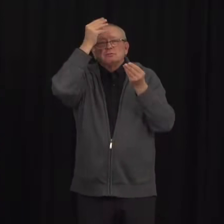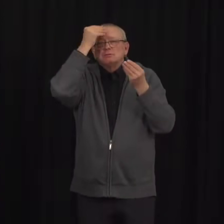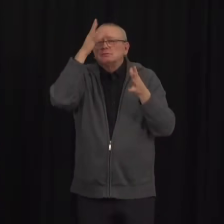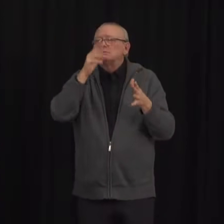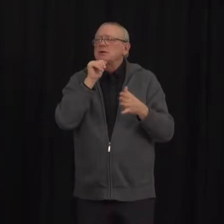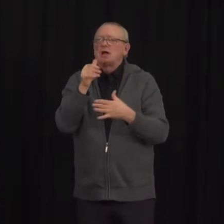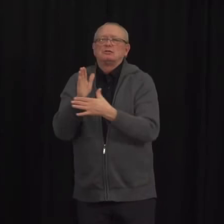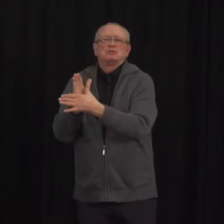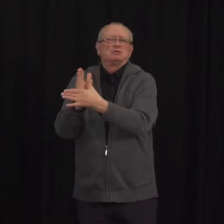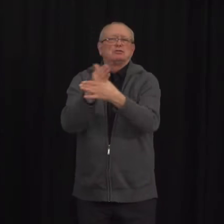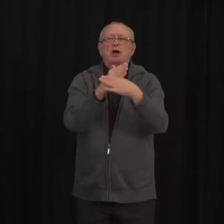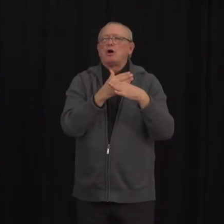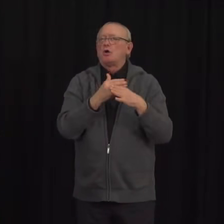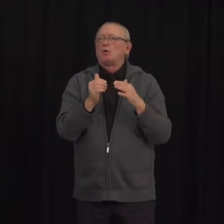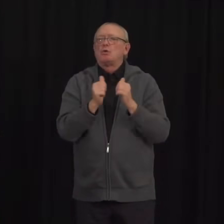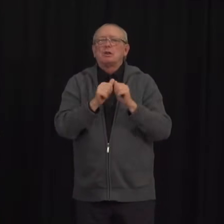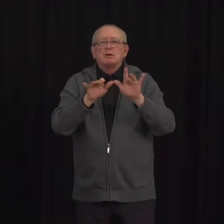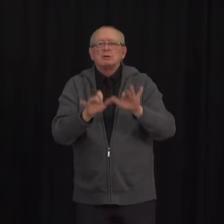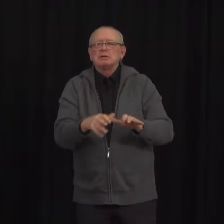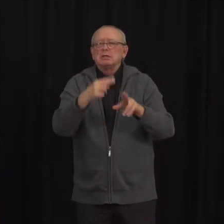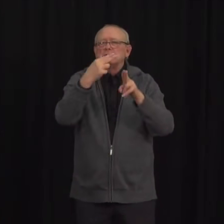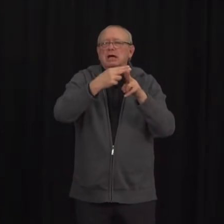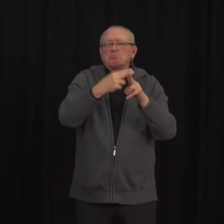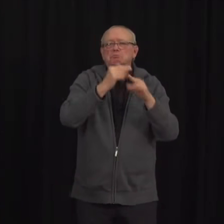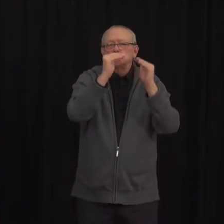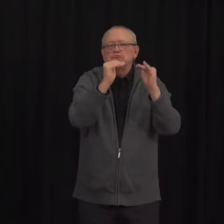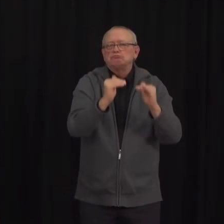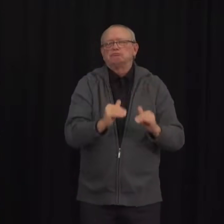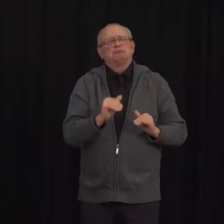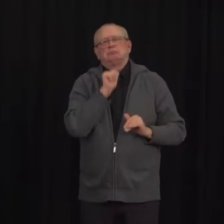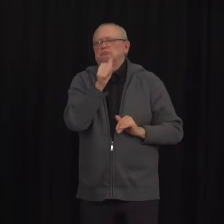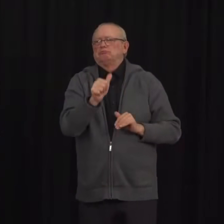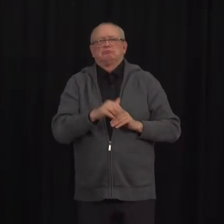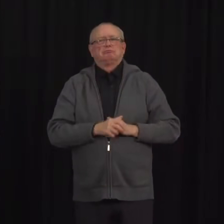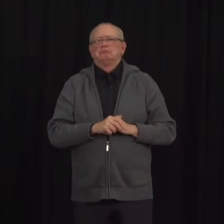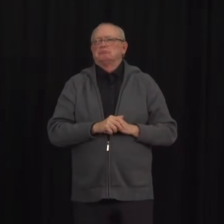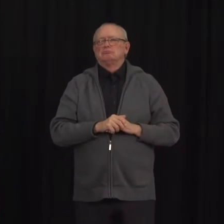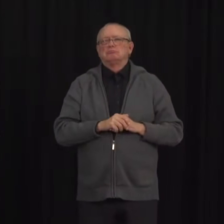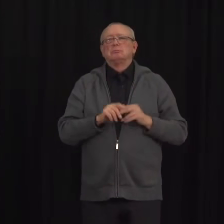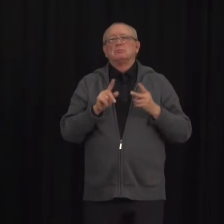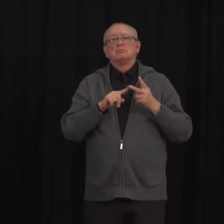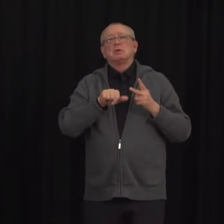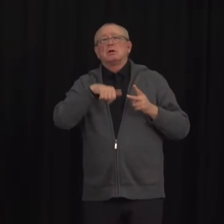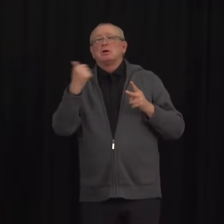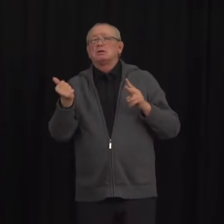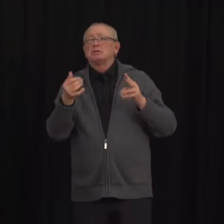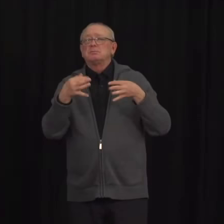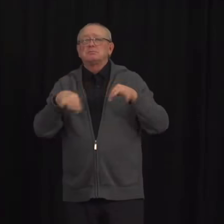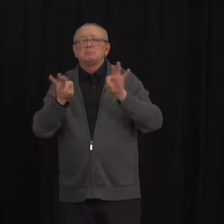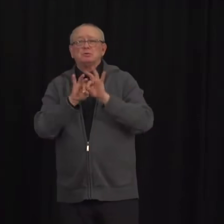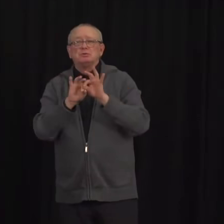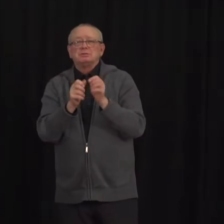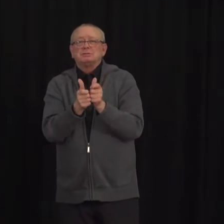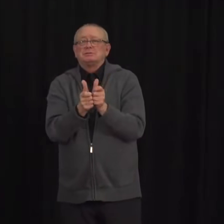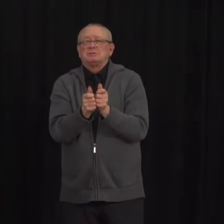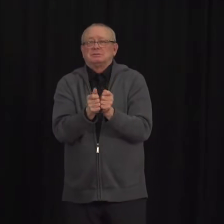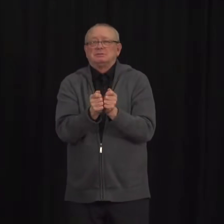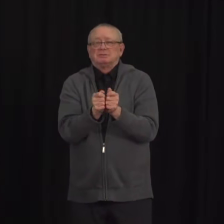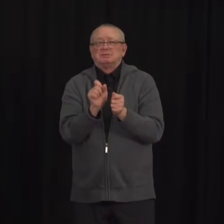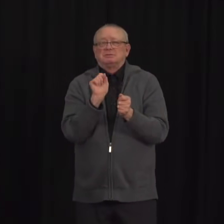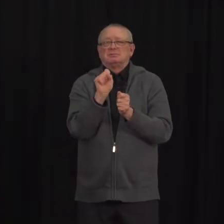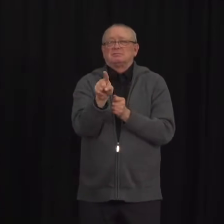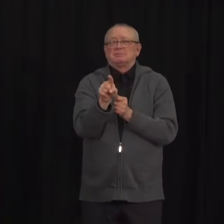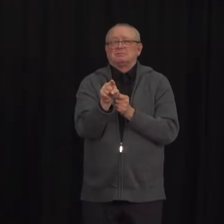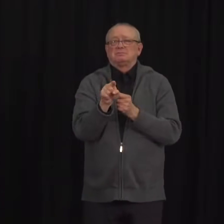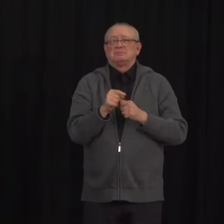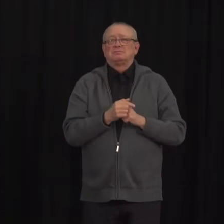in the portal. Another crucial element of the text message contact notification that the online portal enables